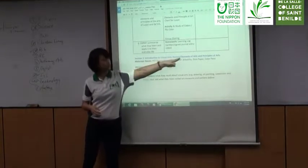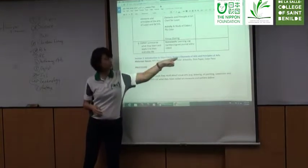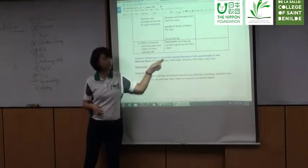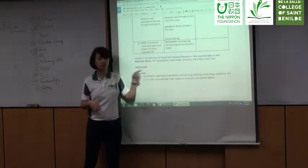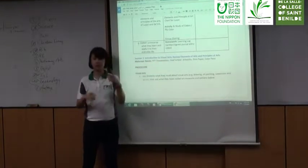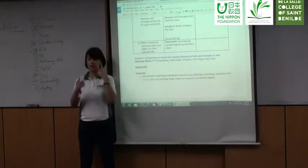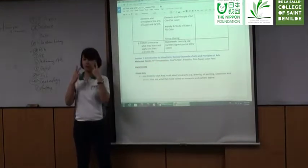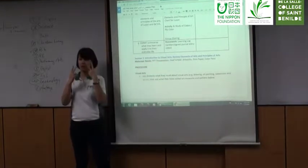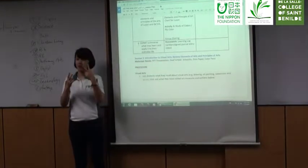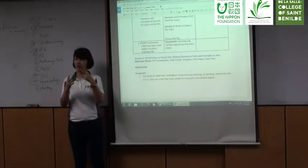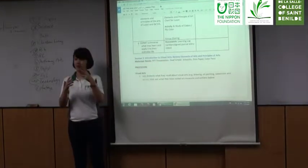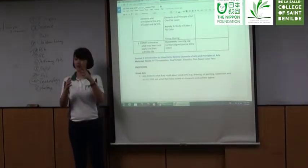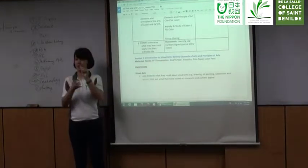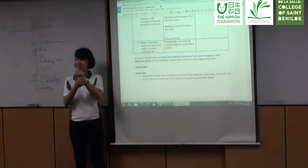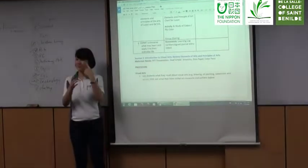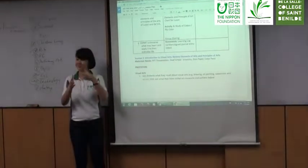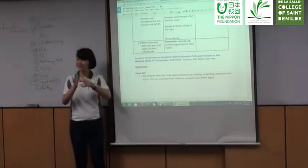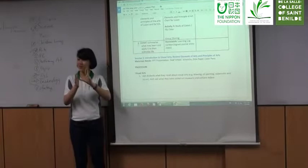And here,